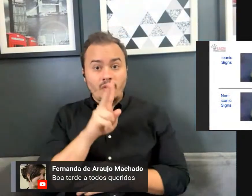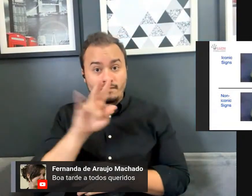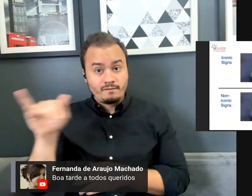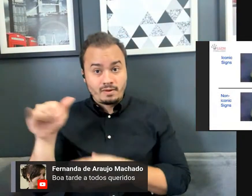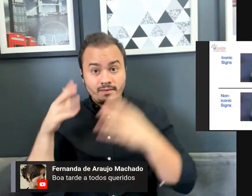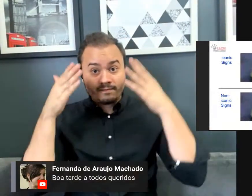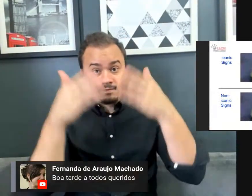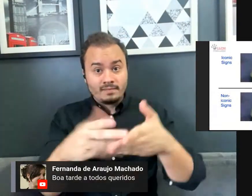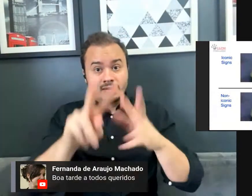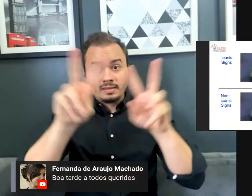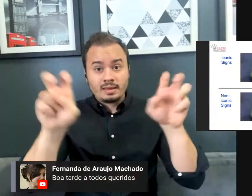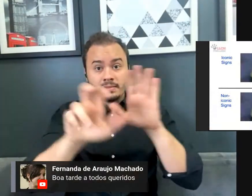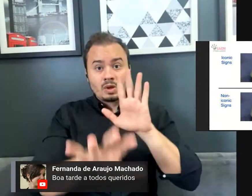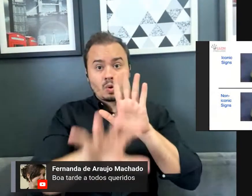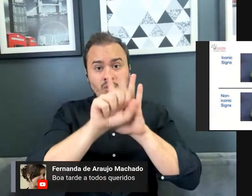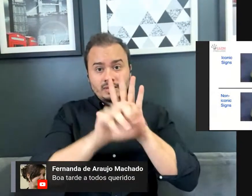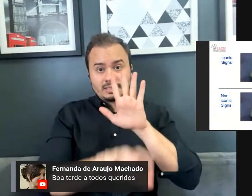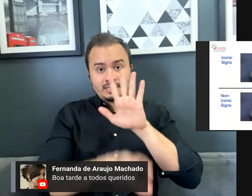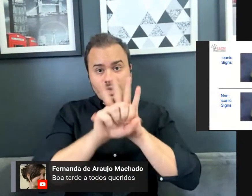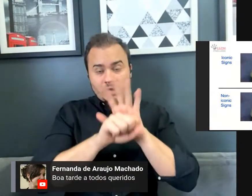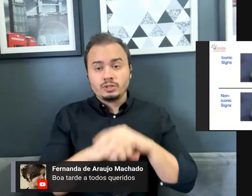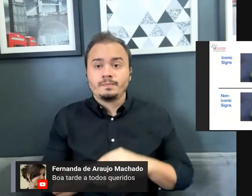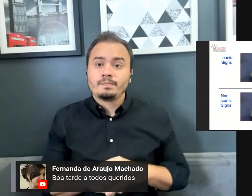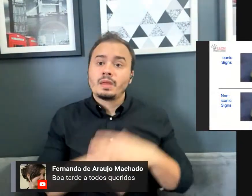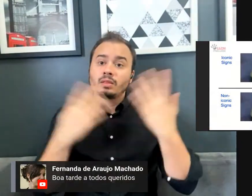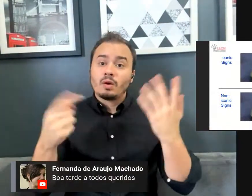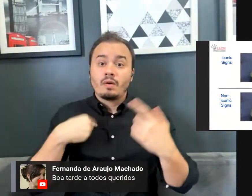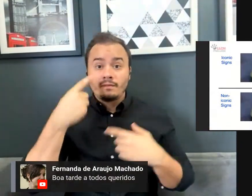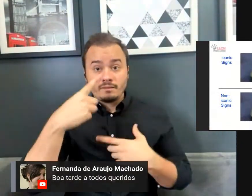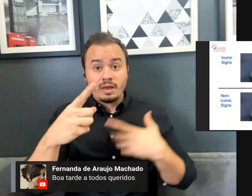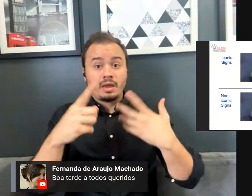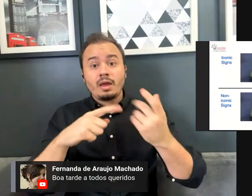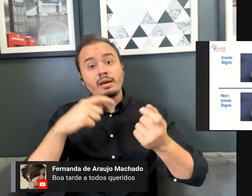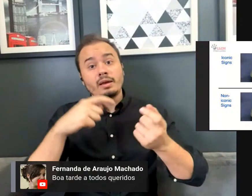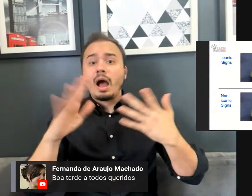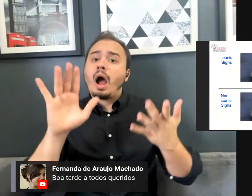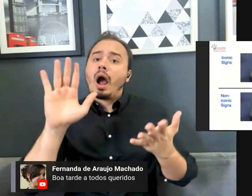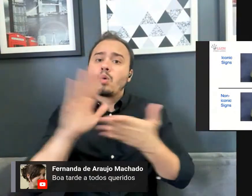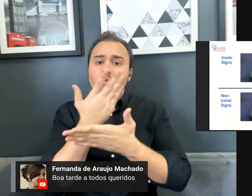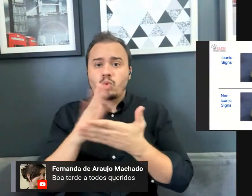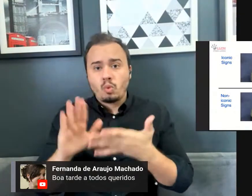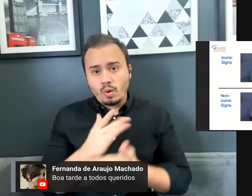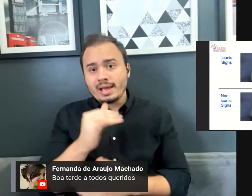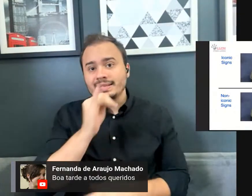Start with just some examples of iconic signs and non-iconic signs.